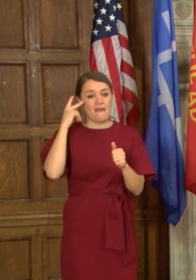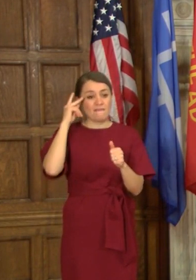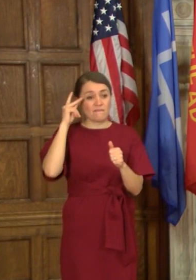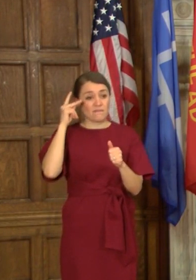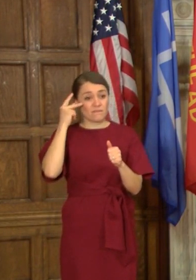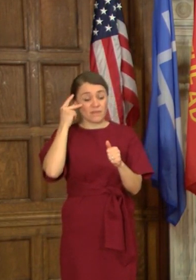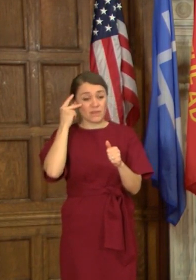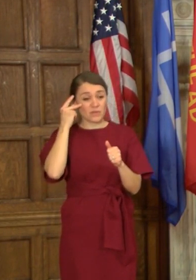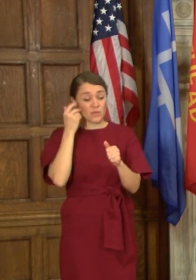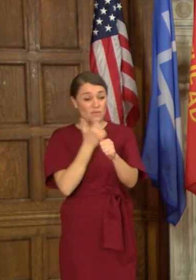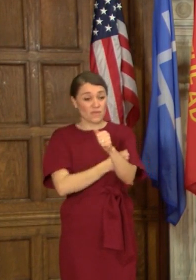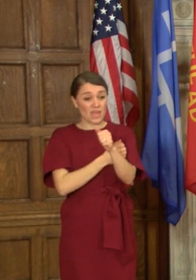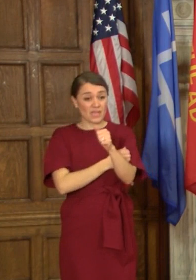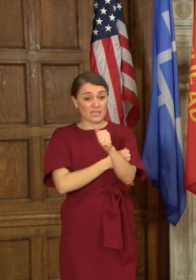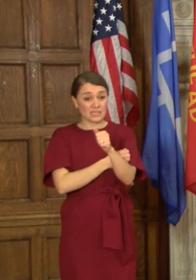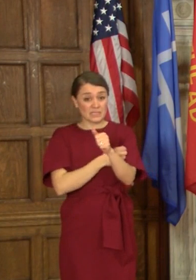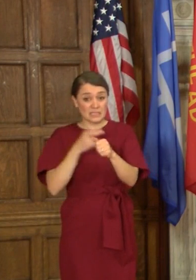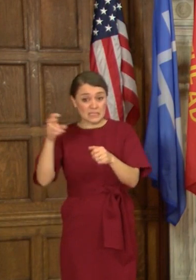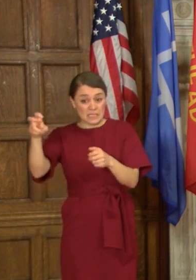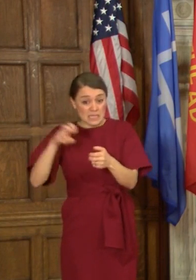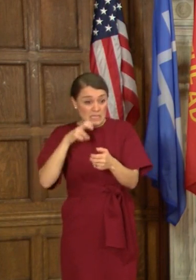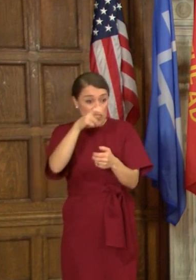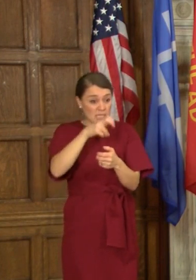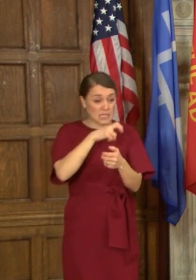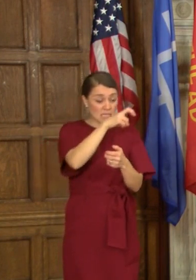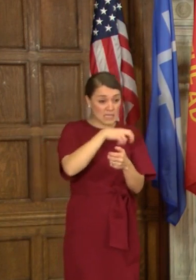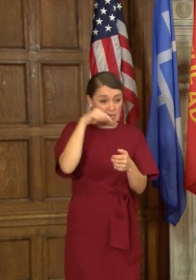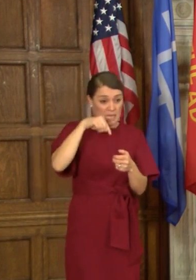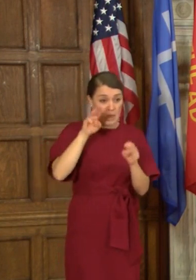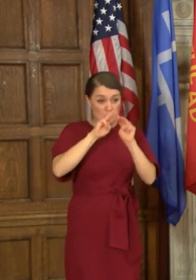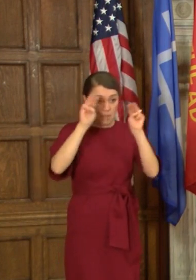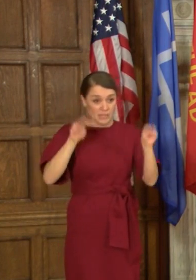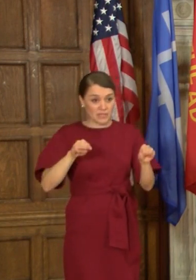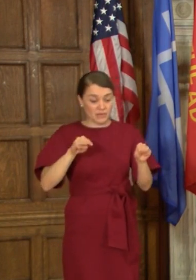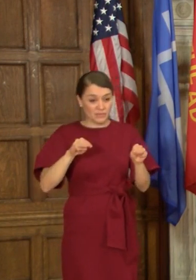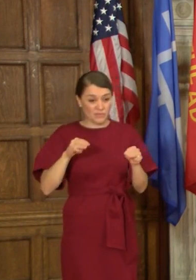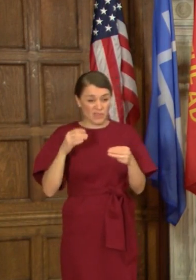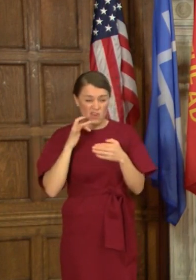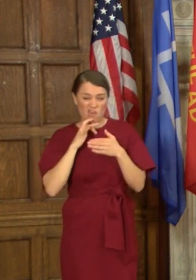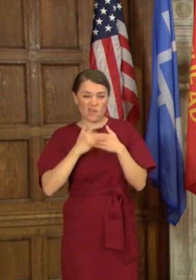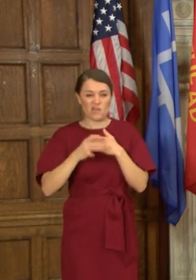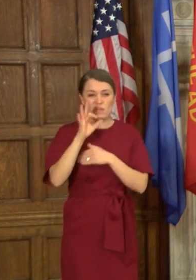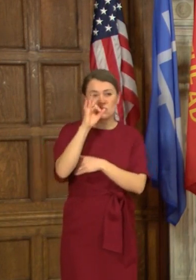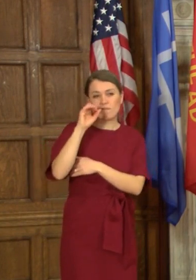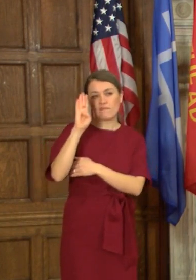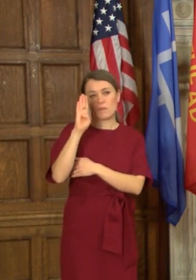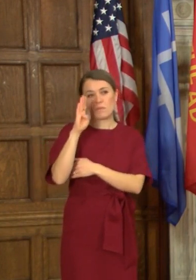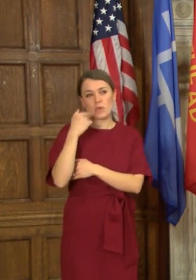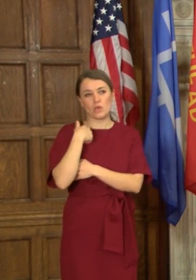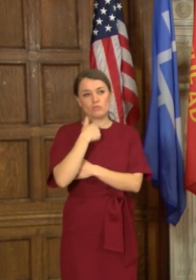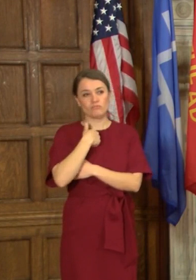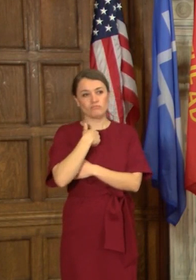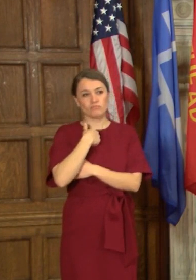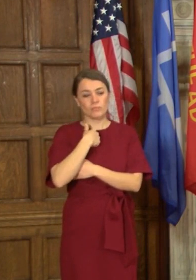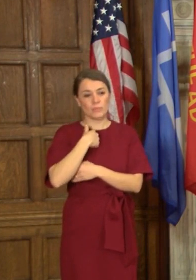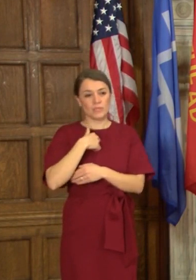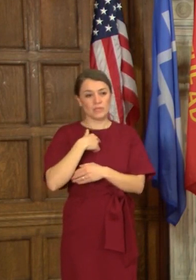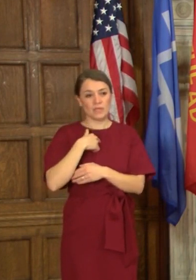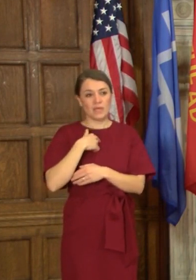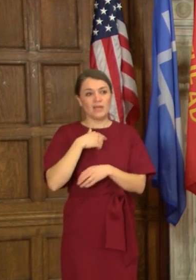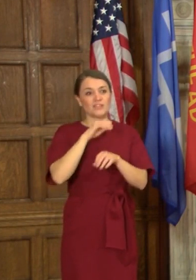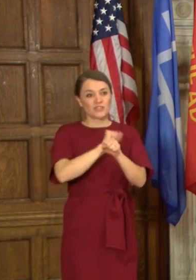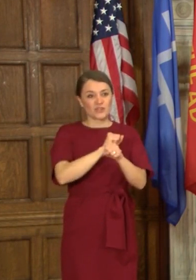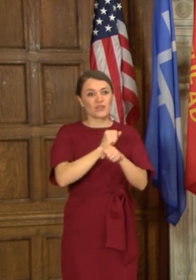Montana for distribution. In early February, we secured approval from the federal